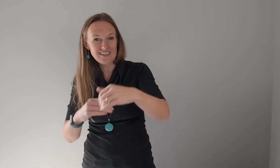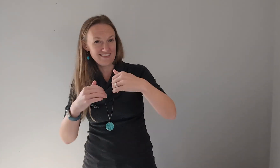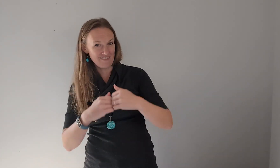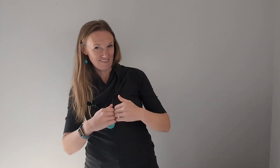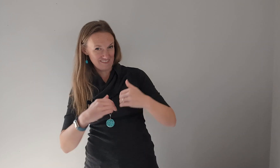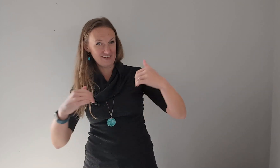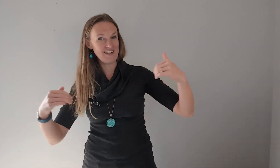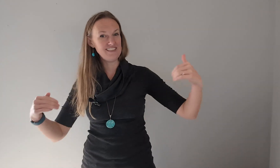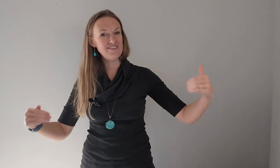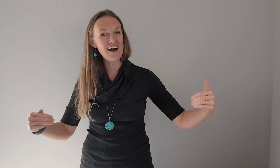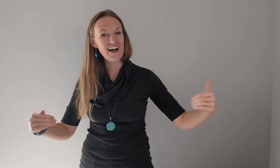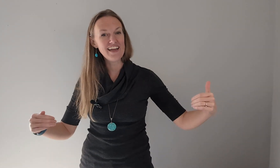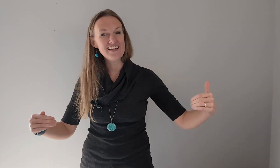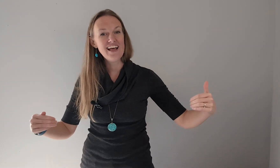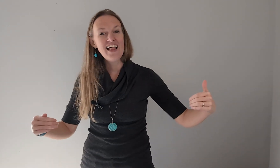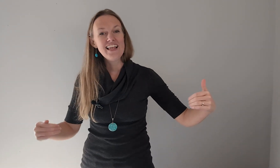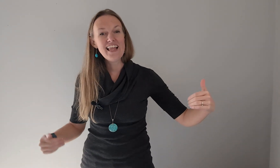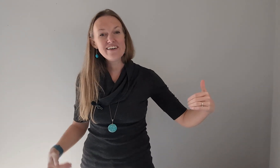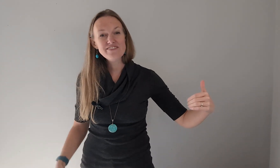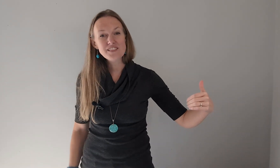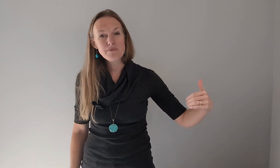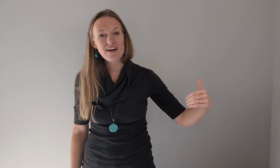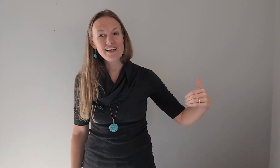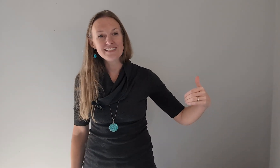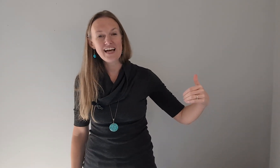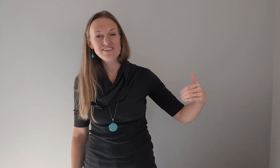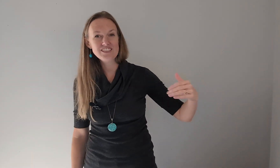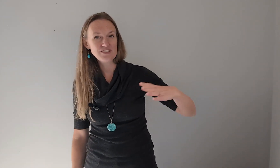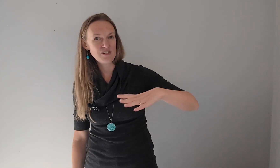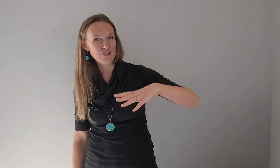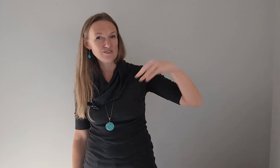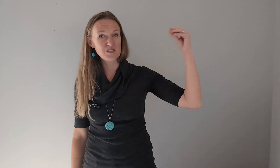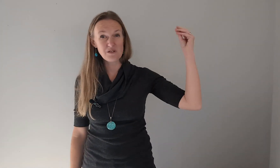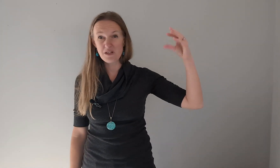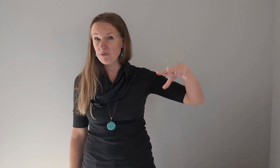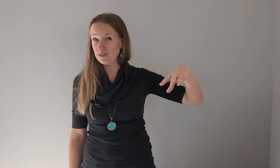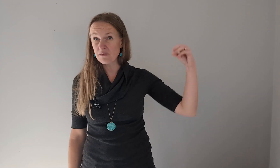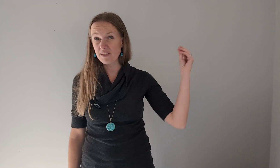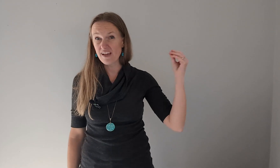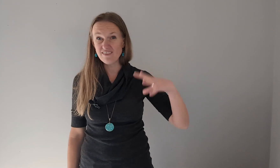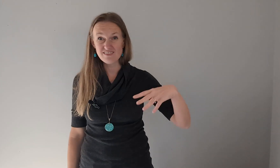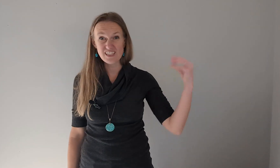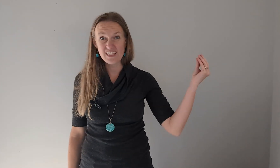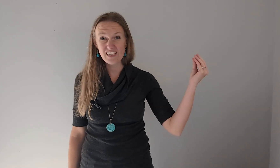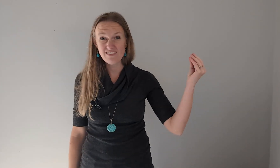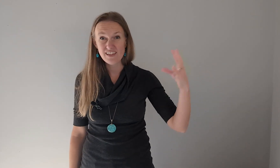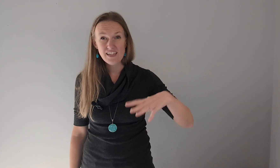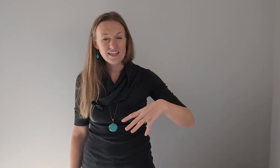and then the great divide, left behind heaven's throne. So we're gonna pull something out to leave,